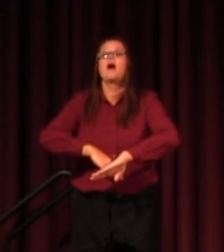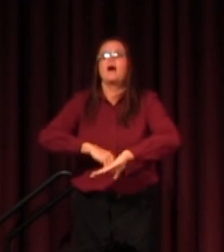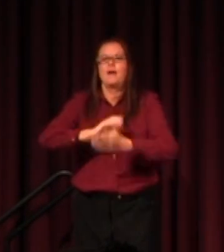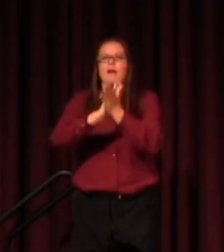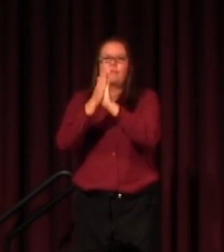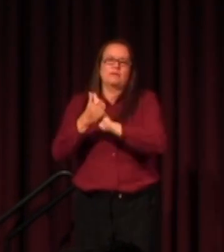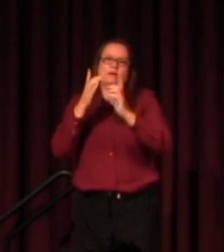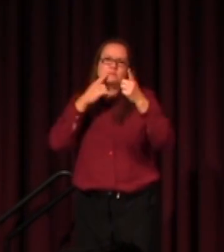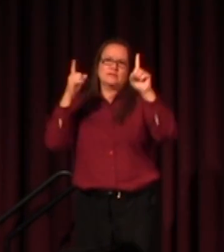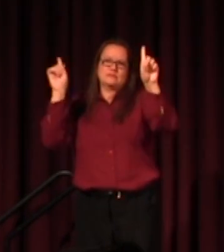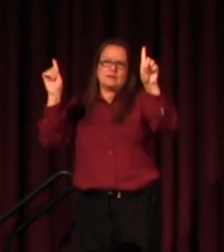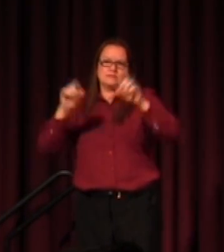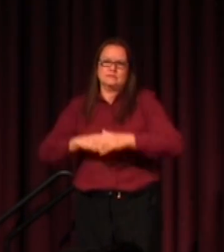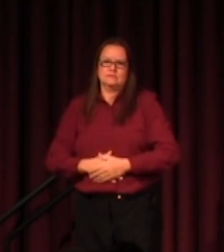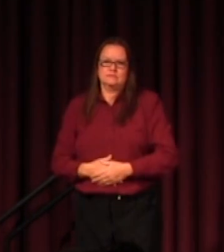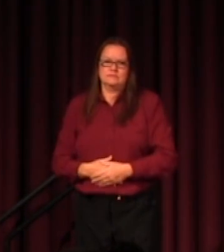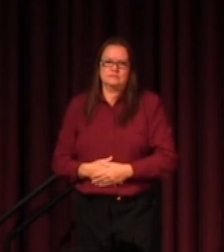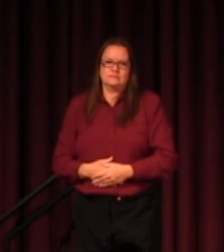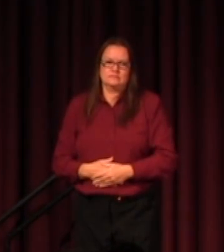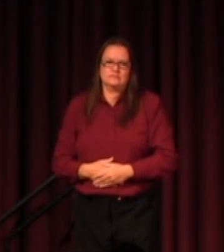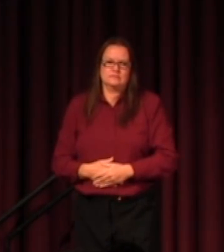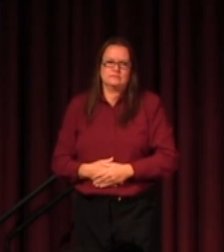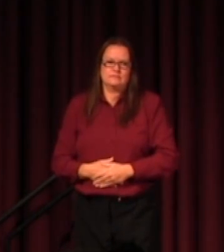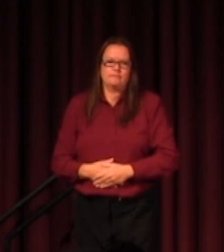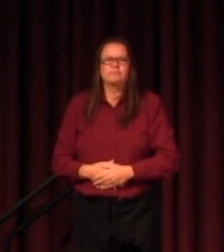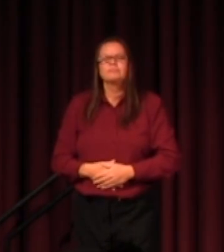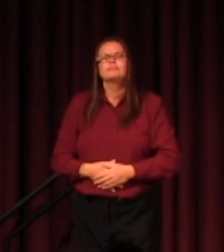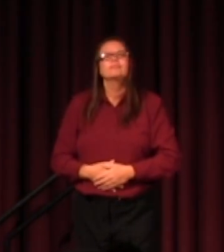So there's some terms that get used pretty interchangeably,